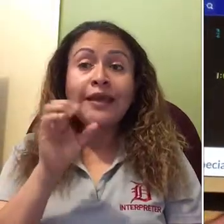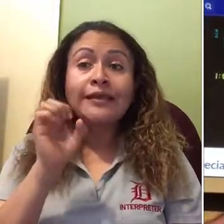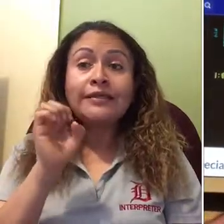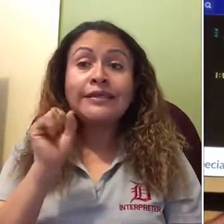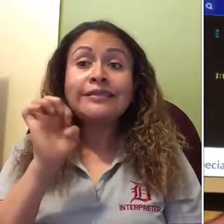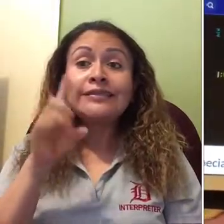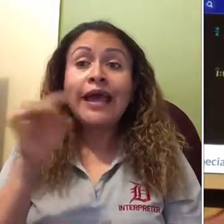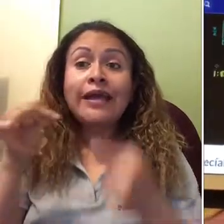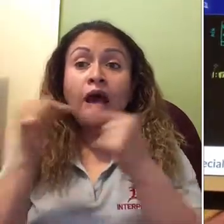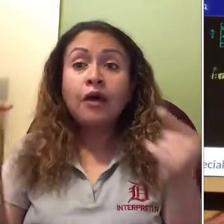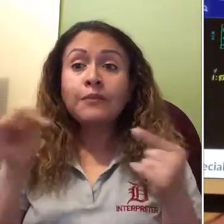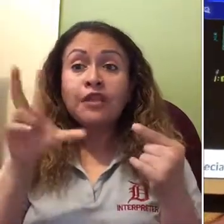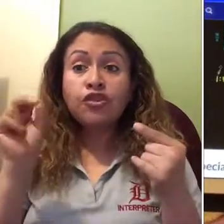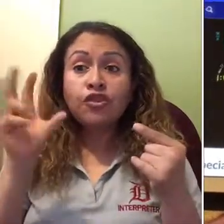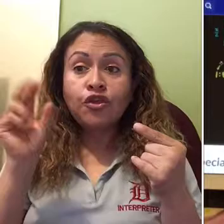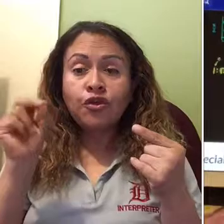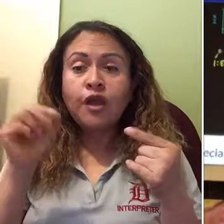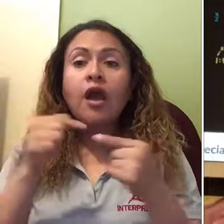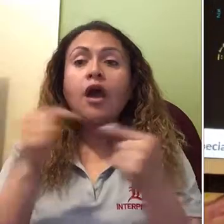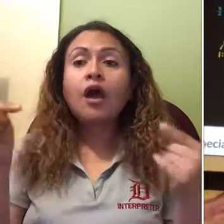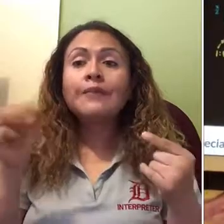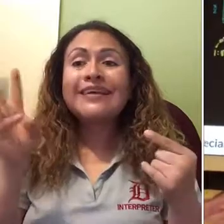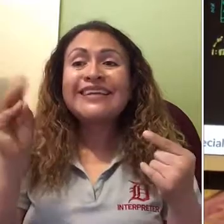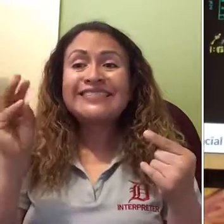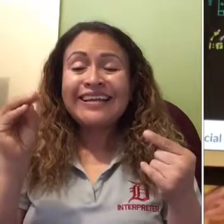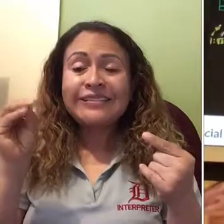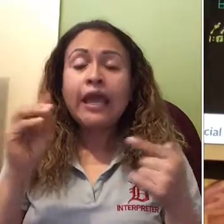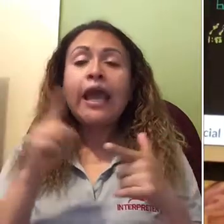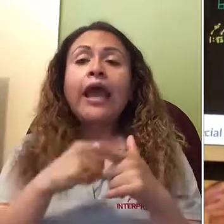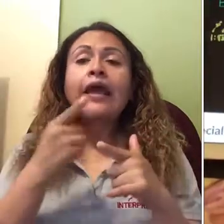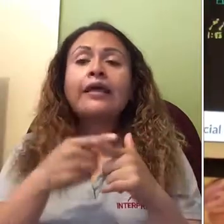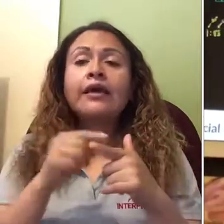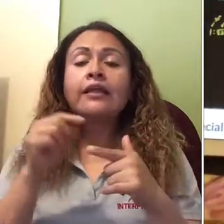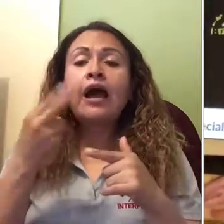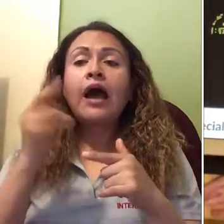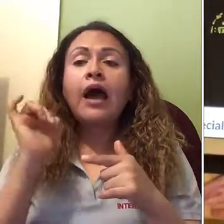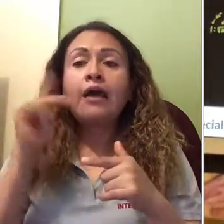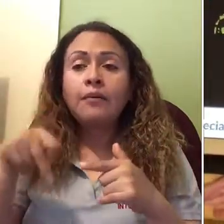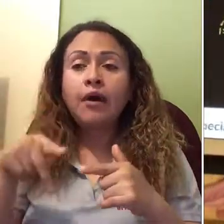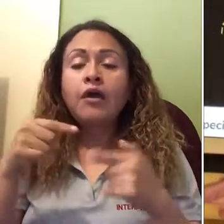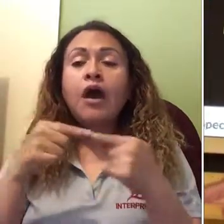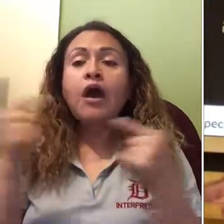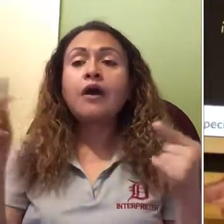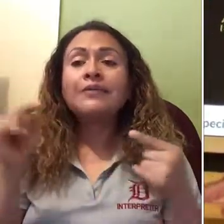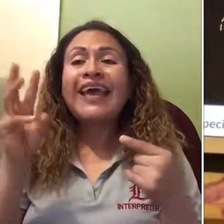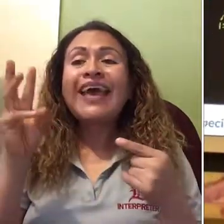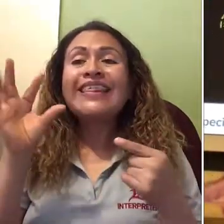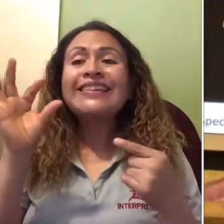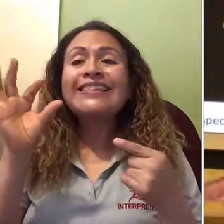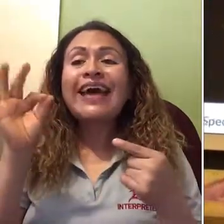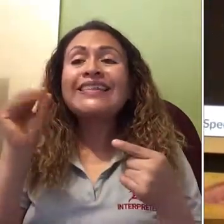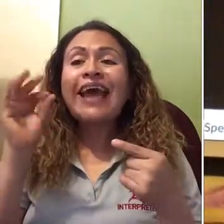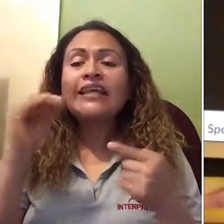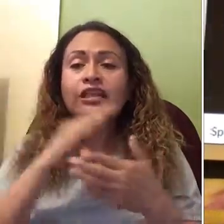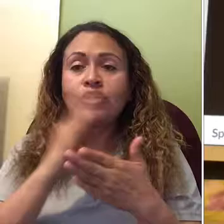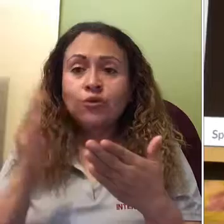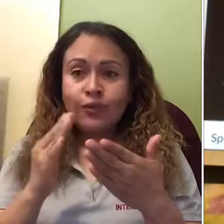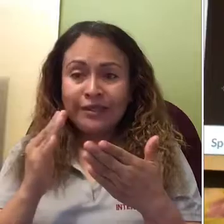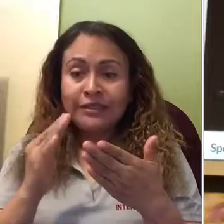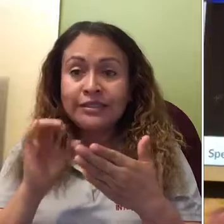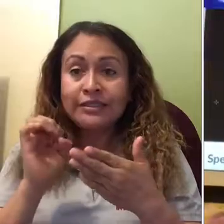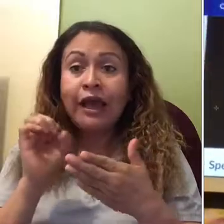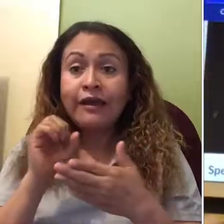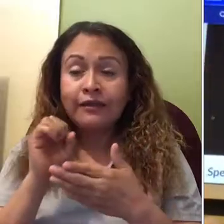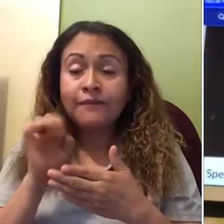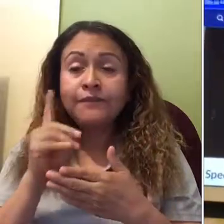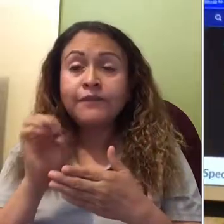opposite the 30-degree side, opposite the 60-degree side, and then the hypotenuse opposite the 90-degree side. And so in general, if